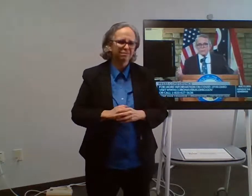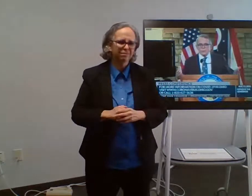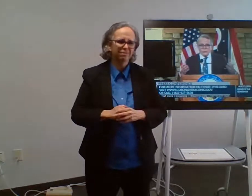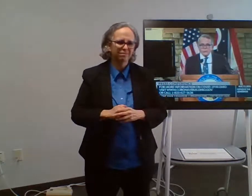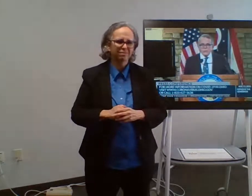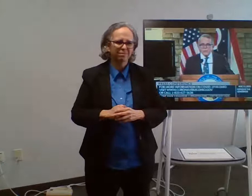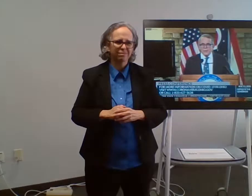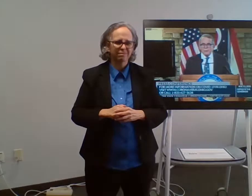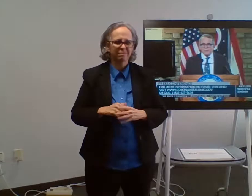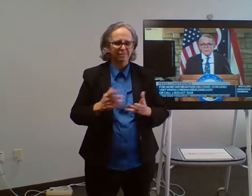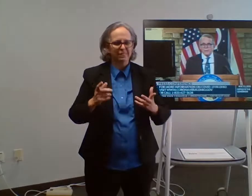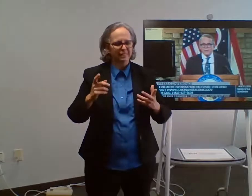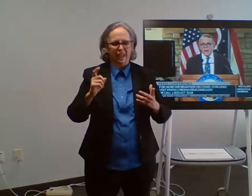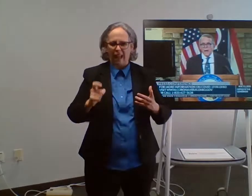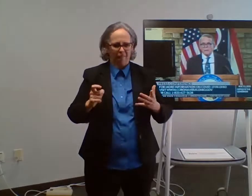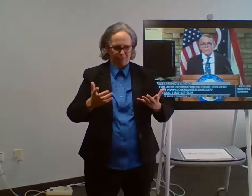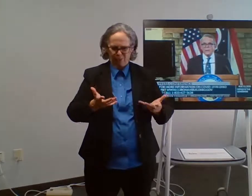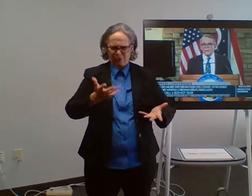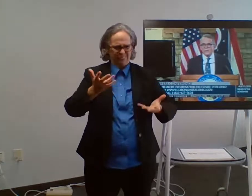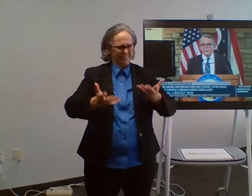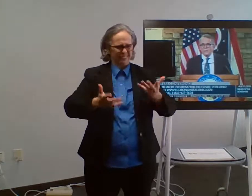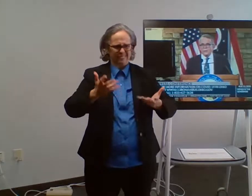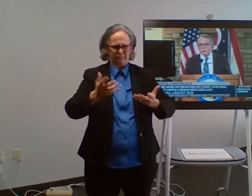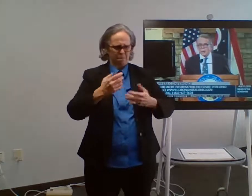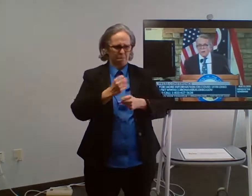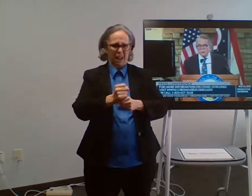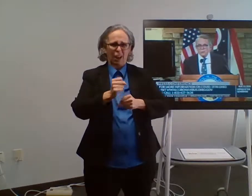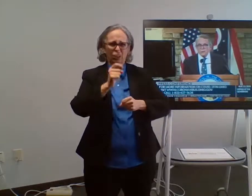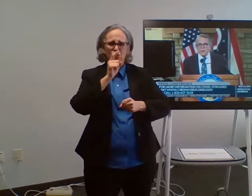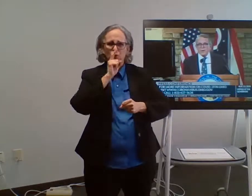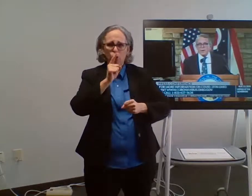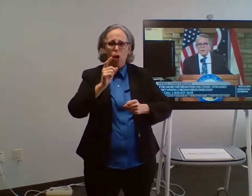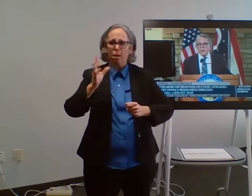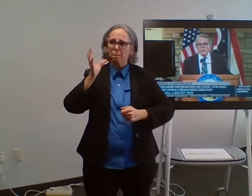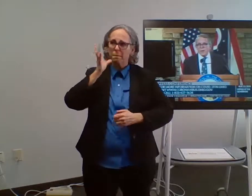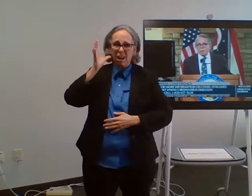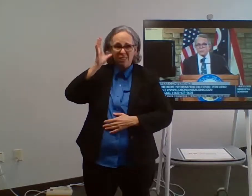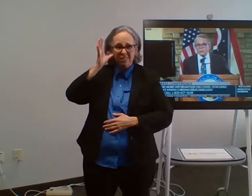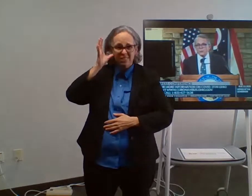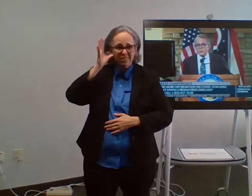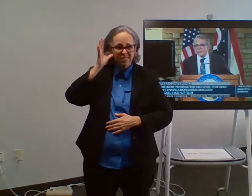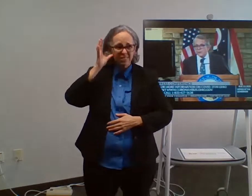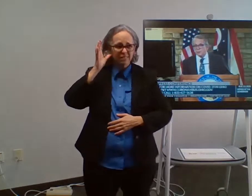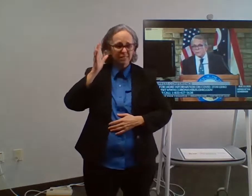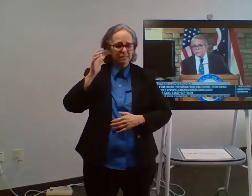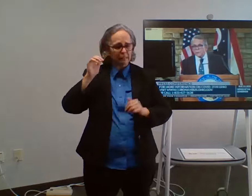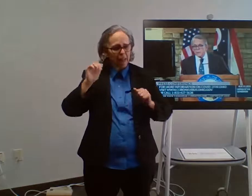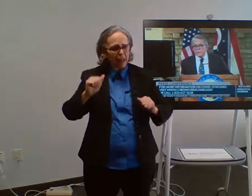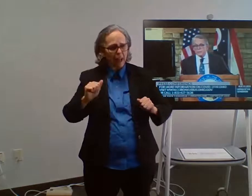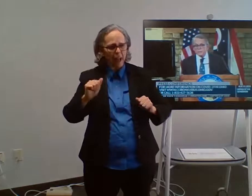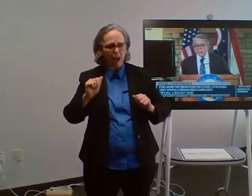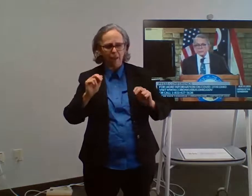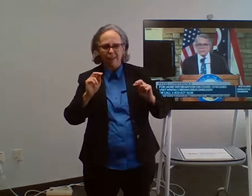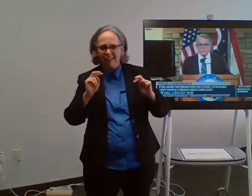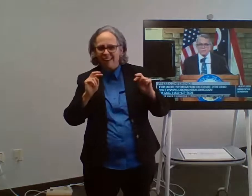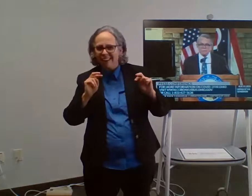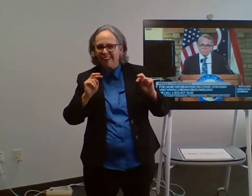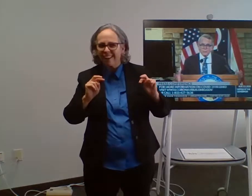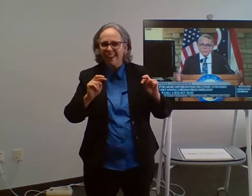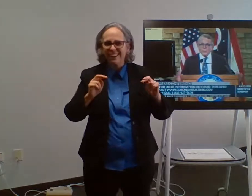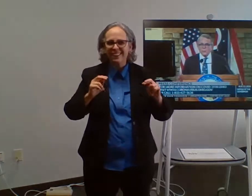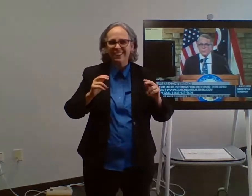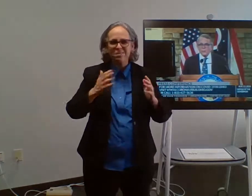people who are, mean a lot to that particular child, have the opportunity to see them. And then for the rest of